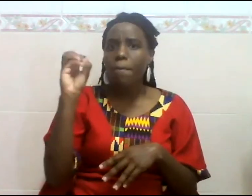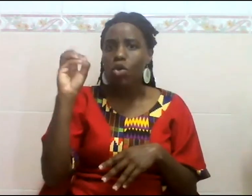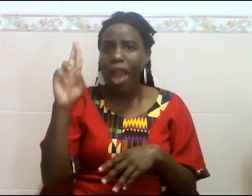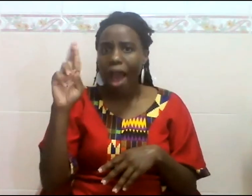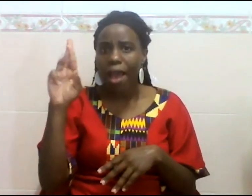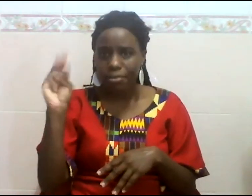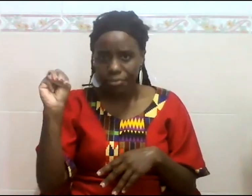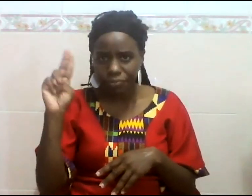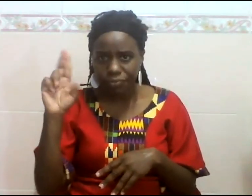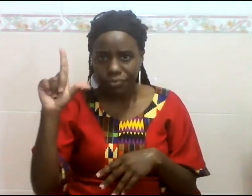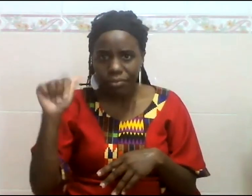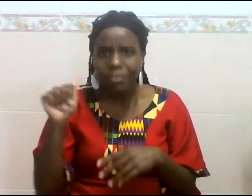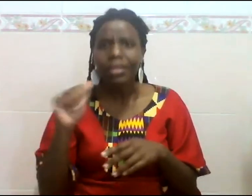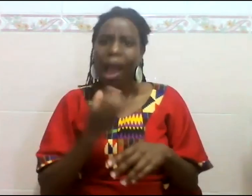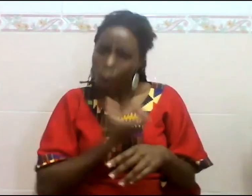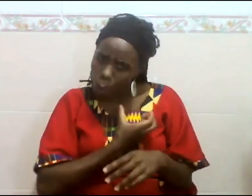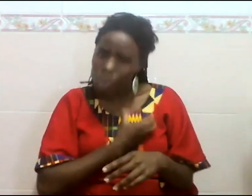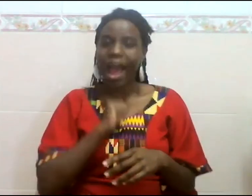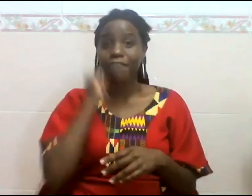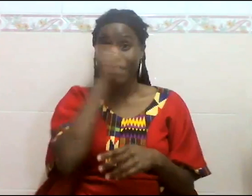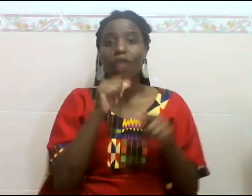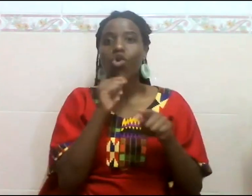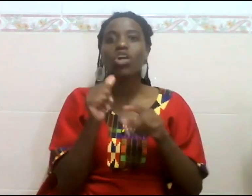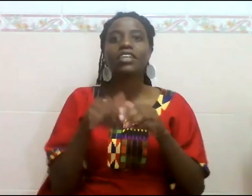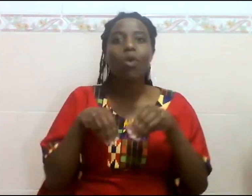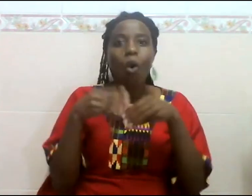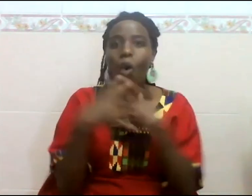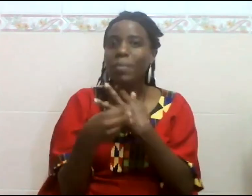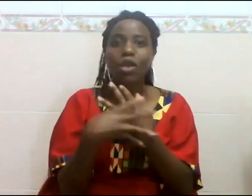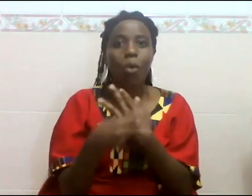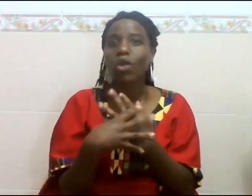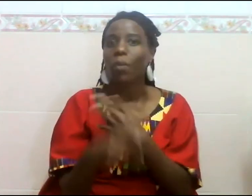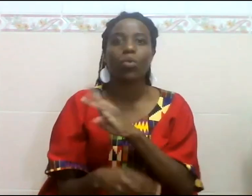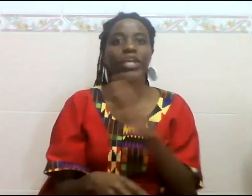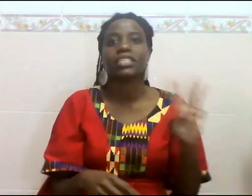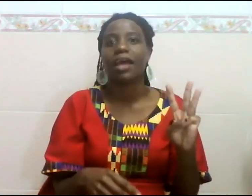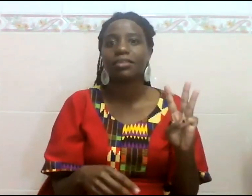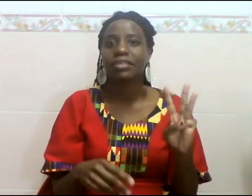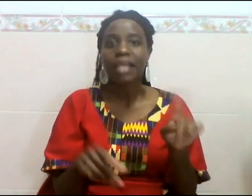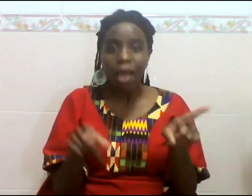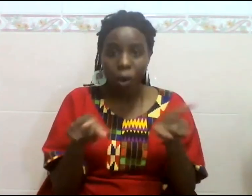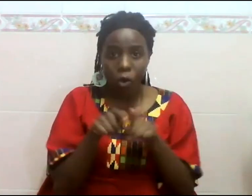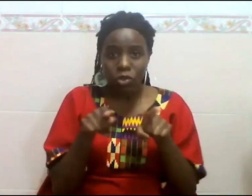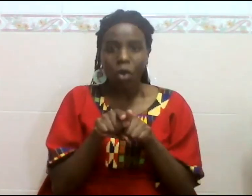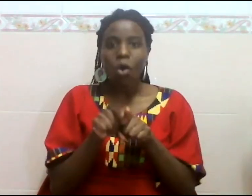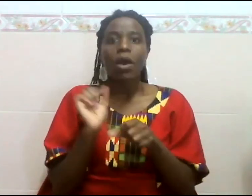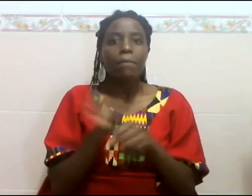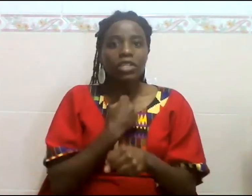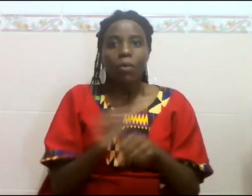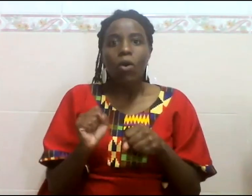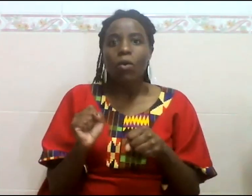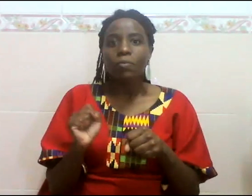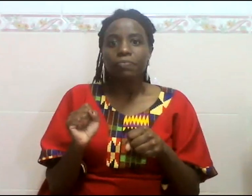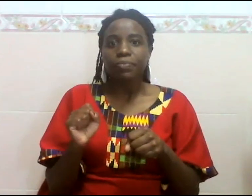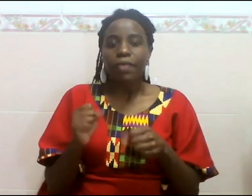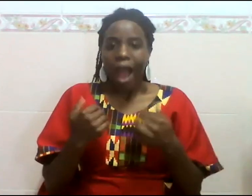then when we eventually publish, it's just for them. We cannot have it get